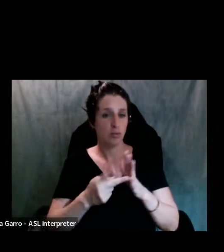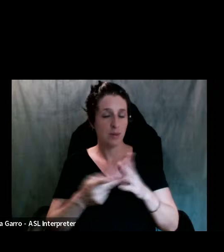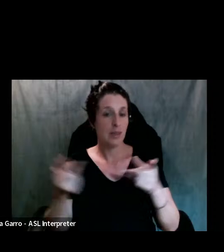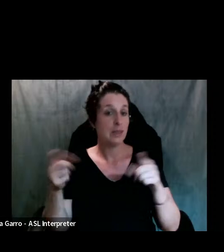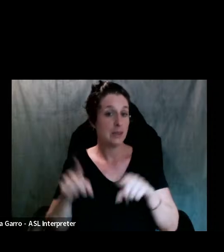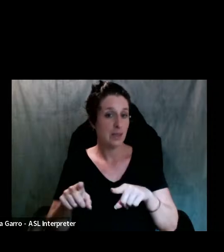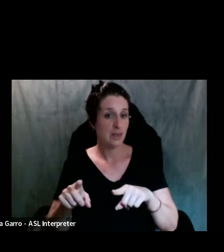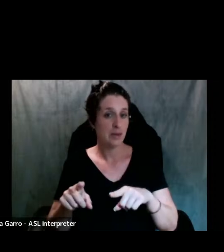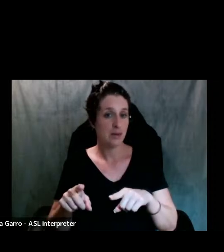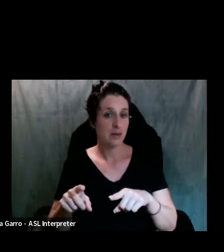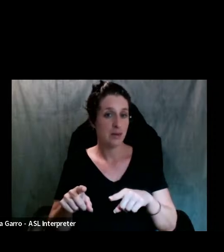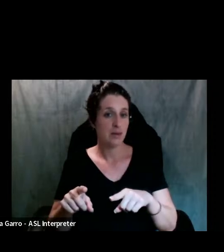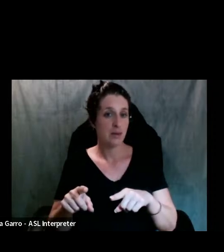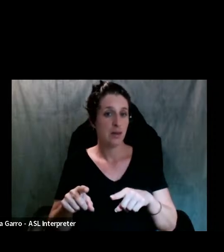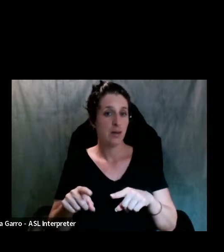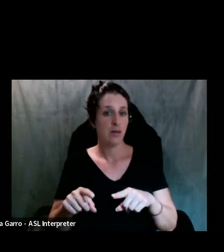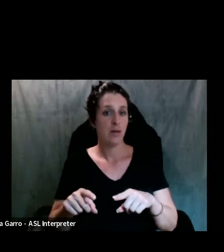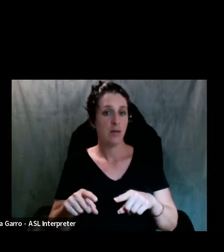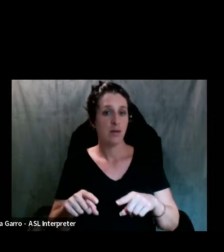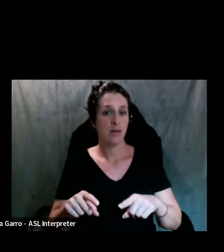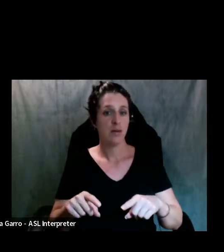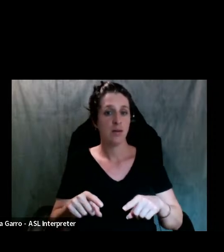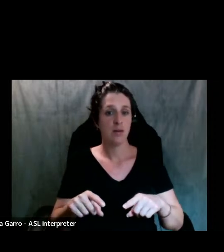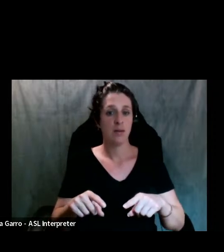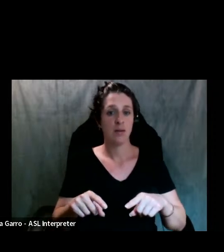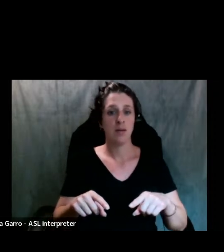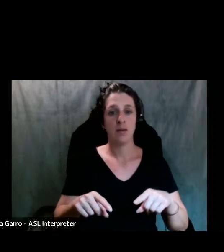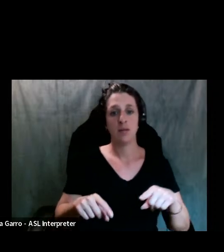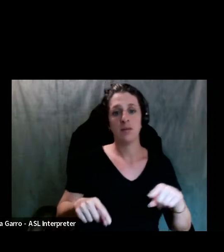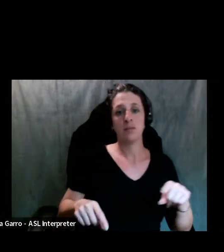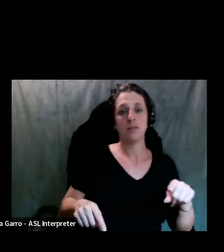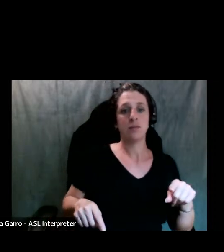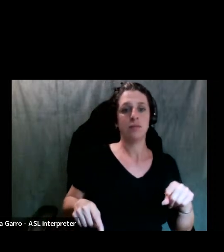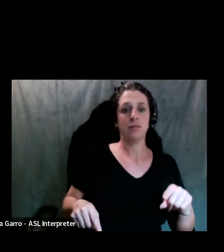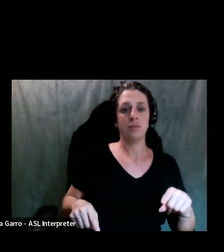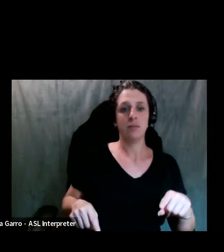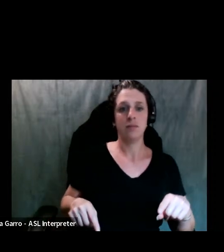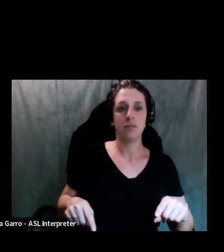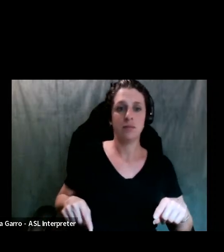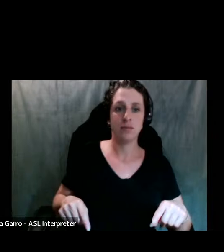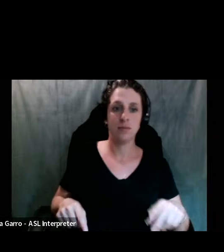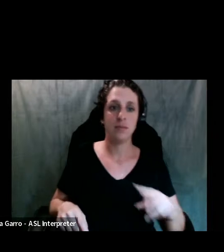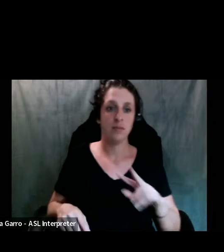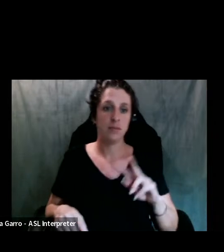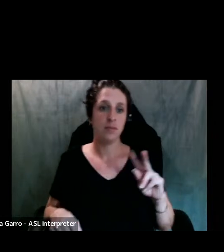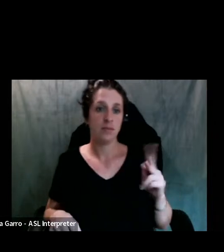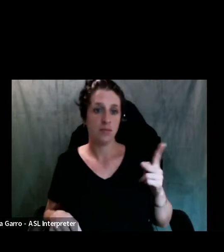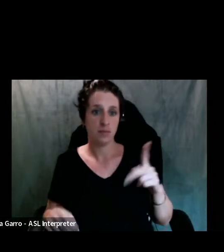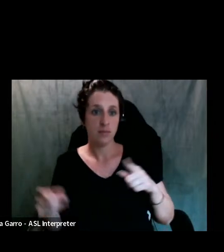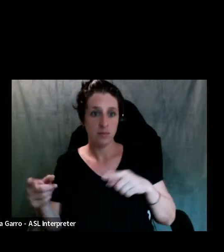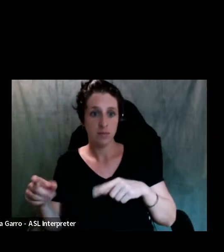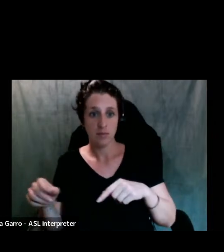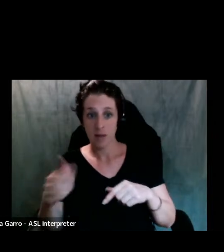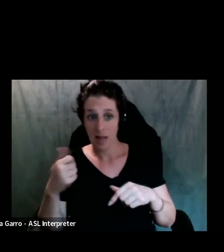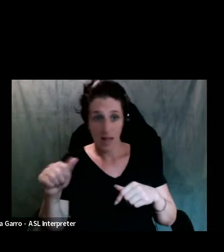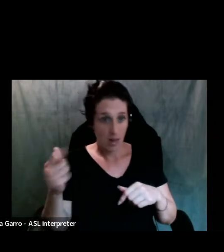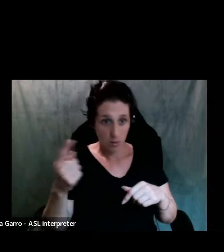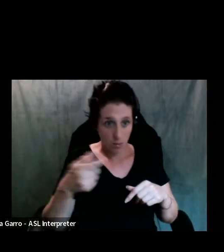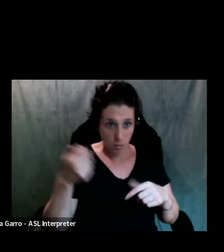consent. Consent. Yeah. Yeah. Yeah, that's why I was moving Yeah. for And- adoption. And I'll second that motion. What, does anybody want to pull anything though?